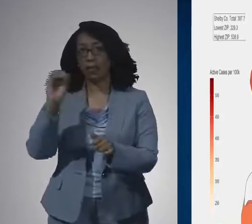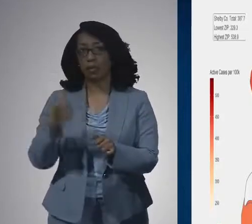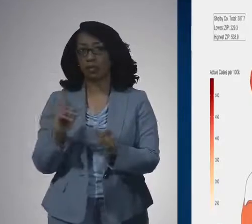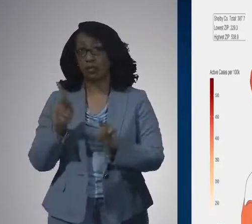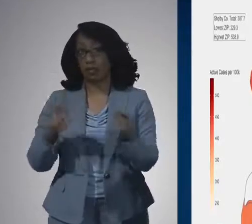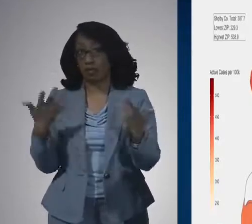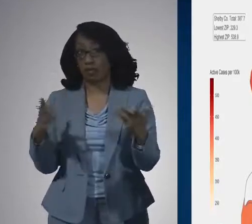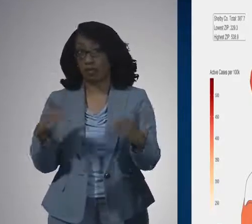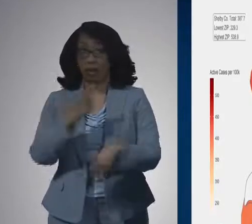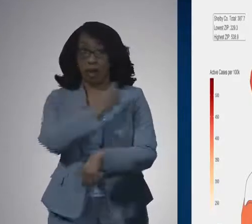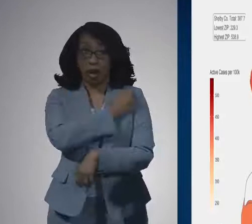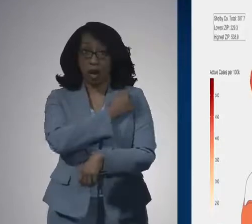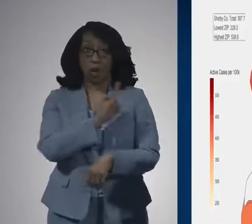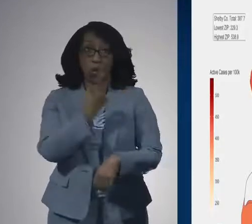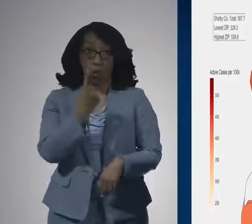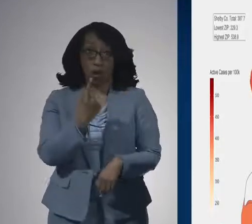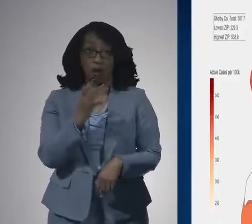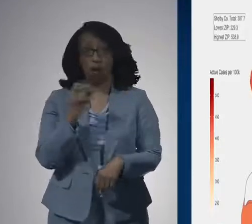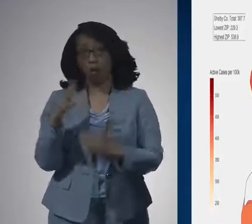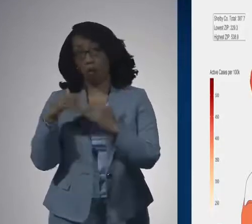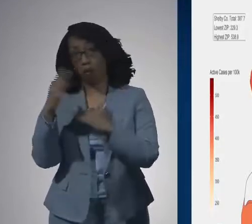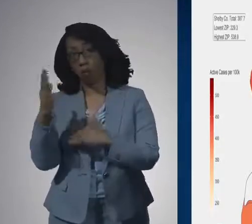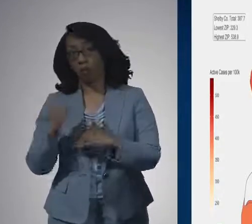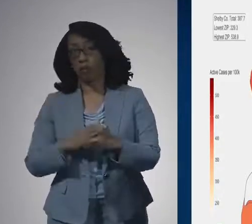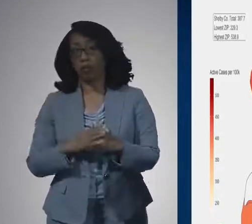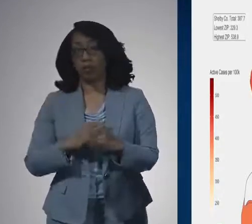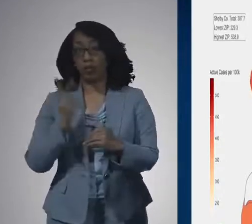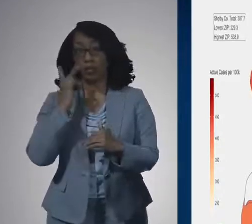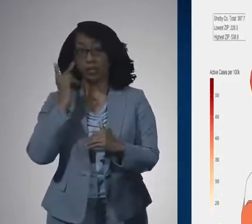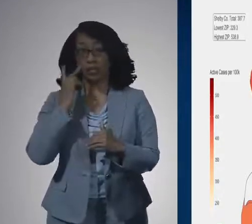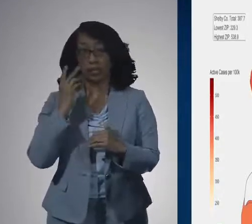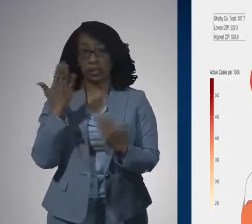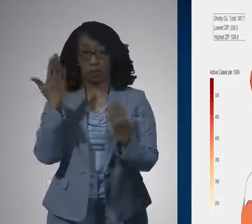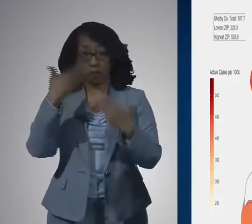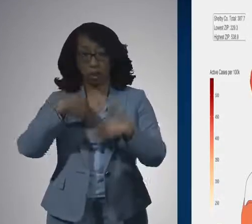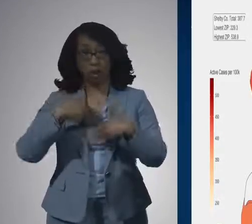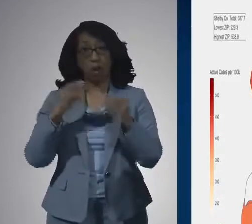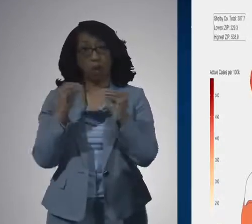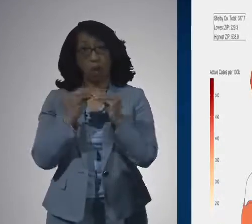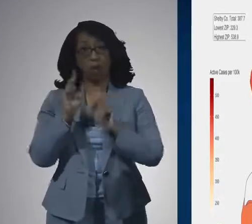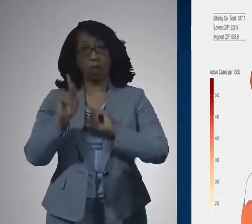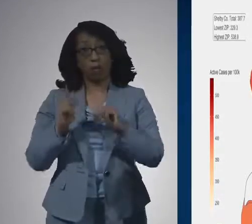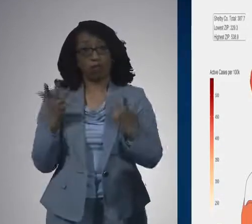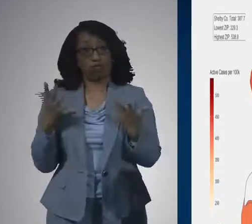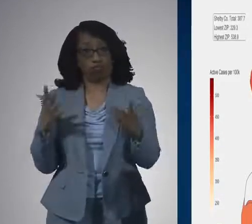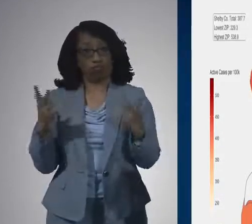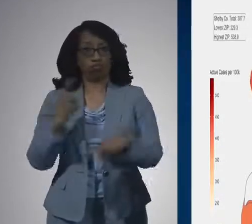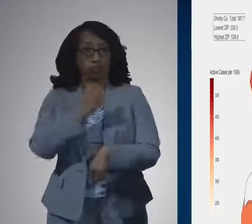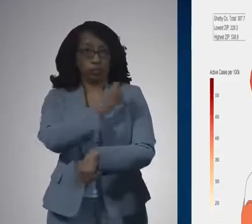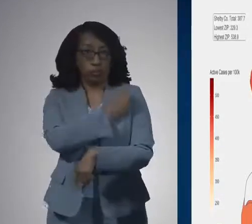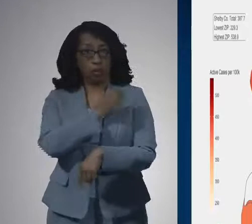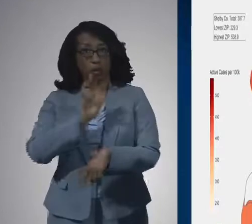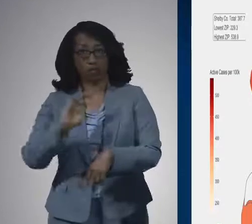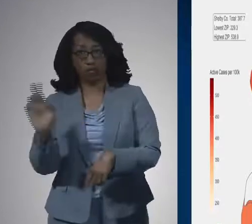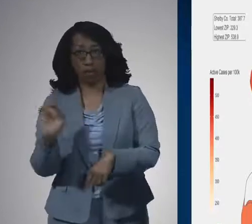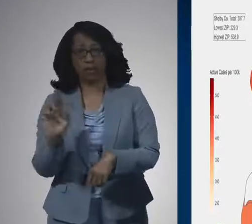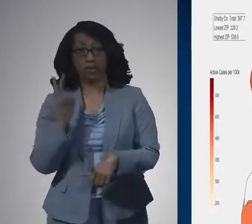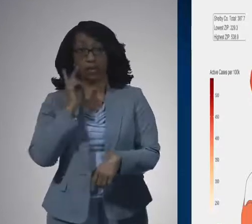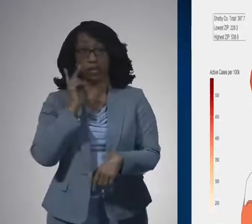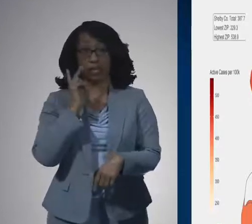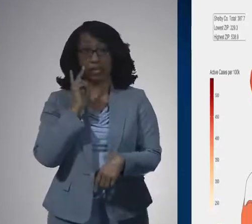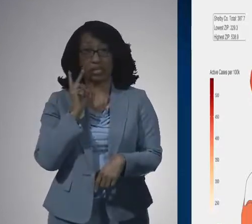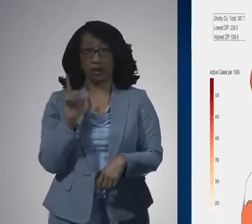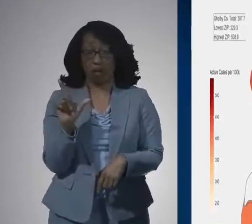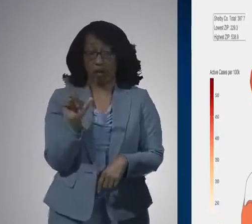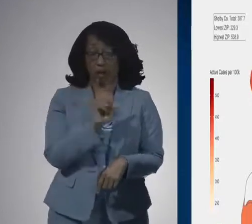dose. The darker areas represent more people being vaccinated on the right. The darker areas on the